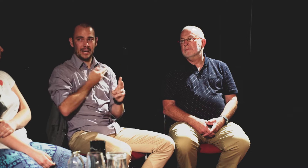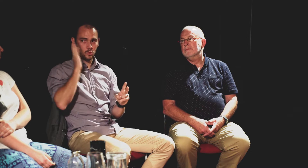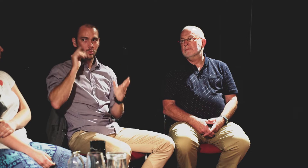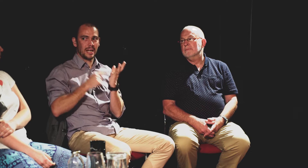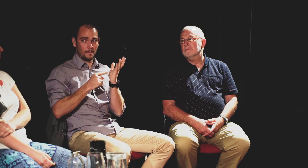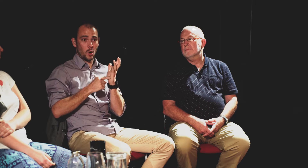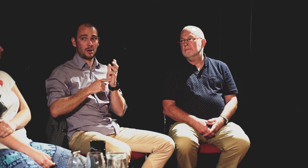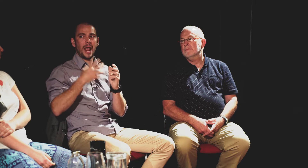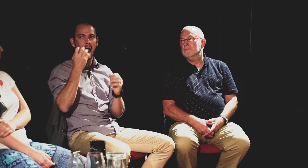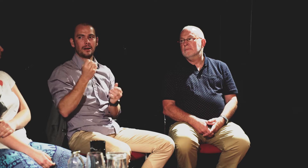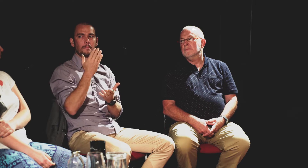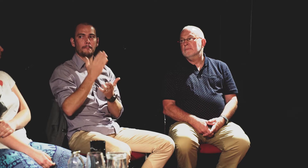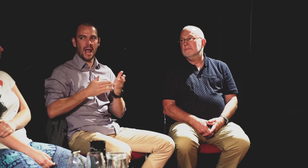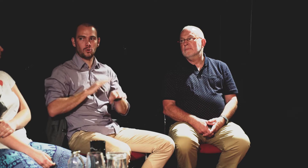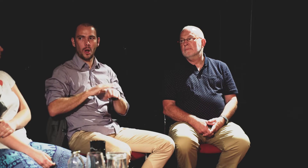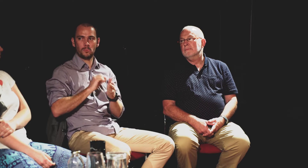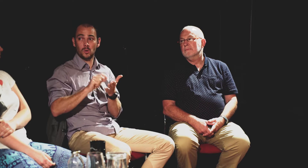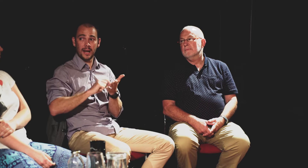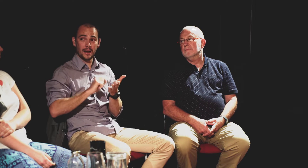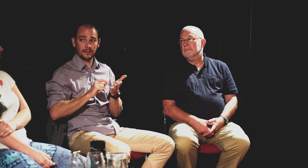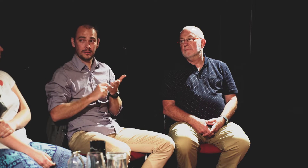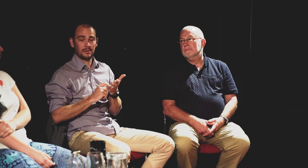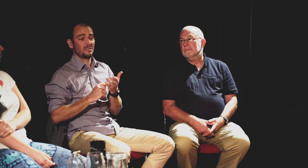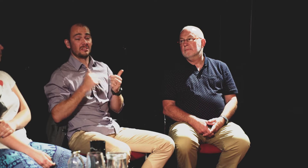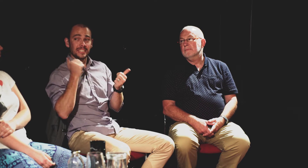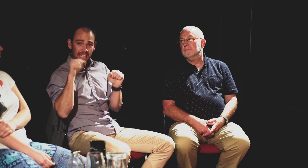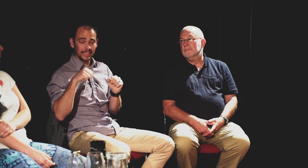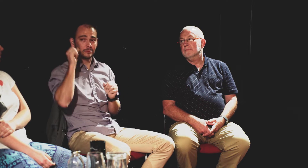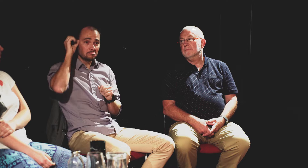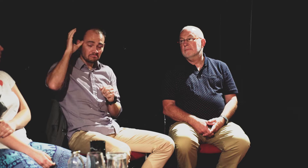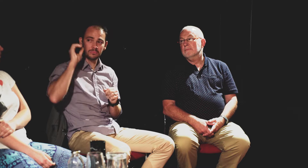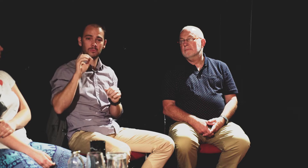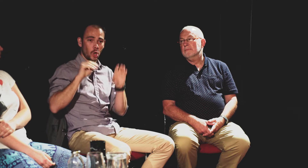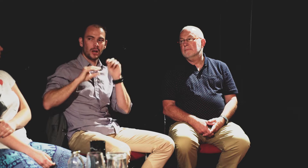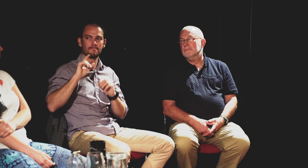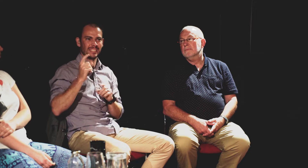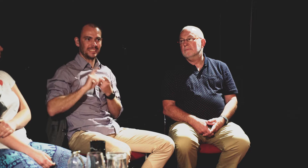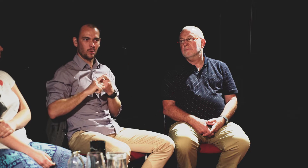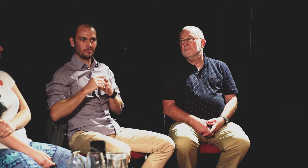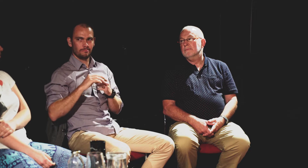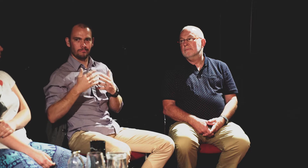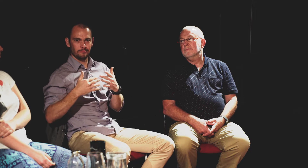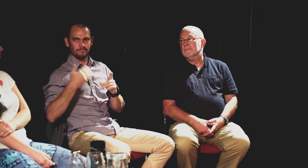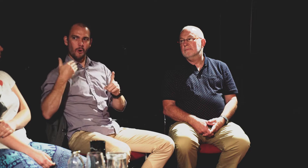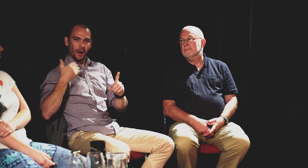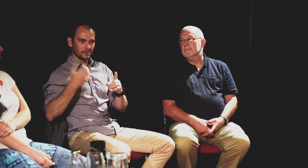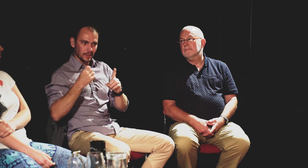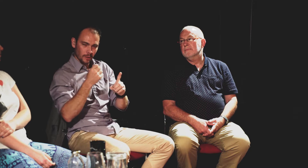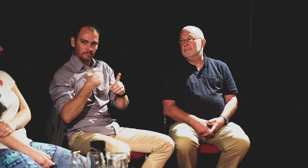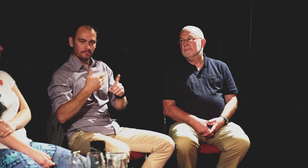then on to intermediate school in Takapuna. At that time I had a note taker. And I had some ability to learn, I guess, through that, and I